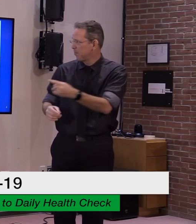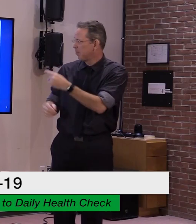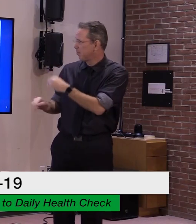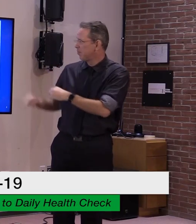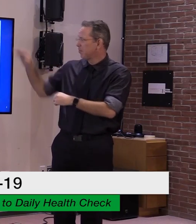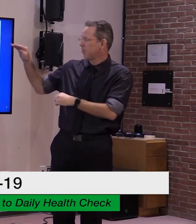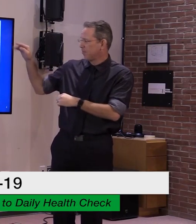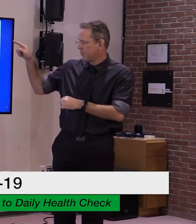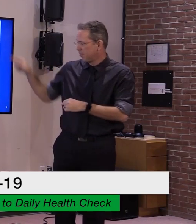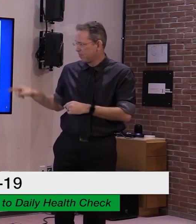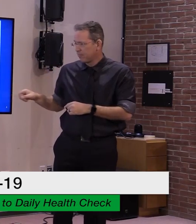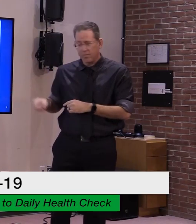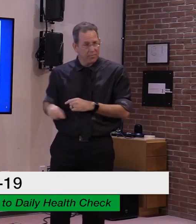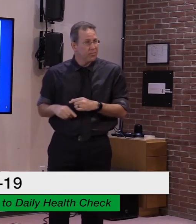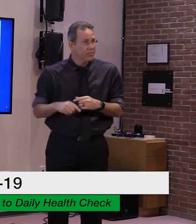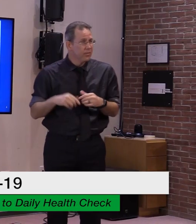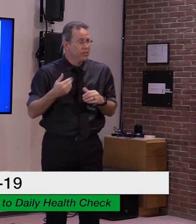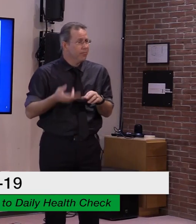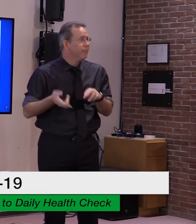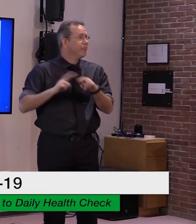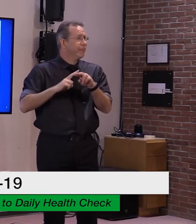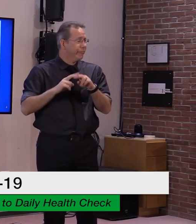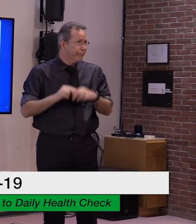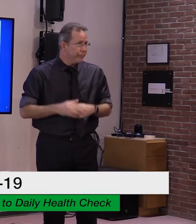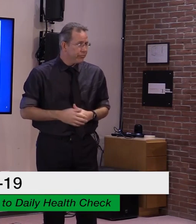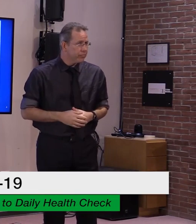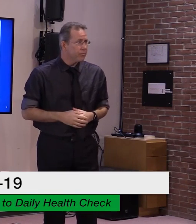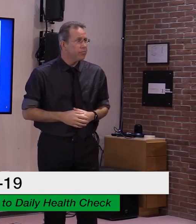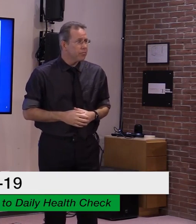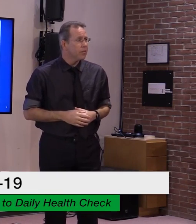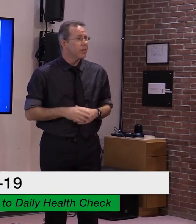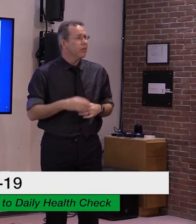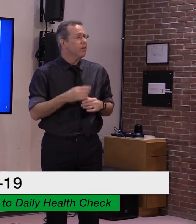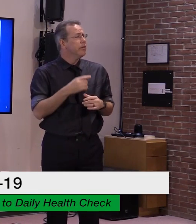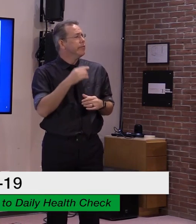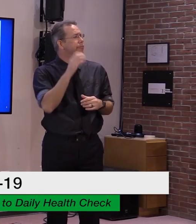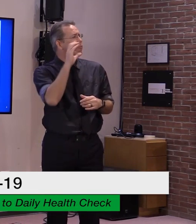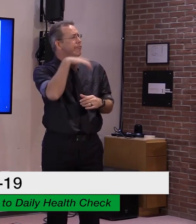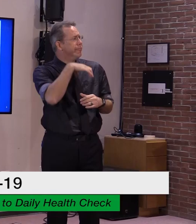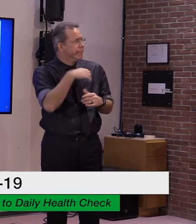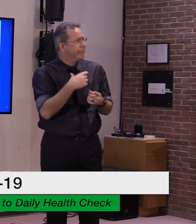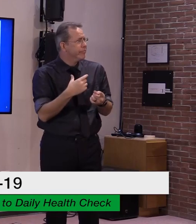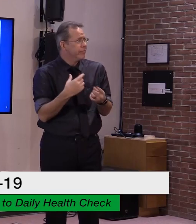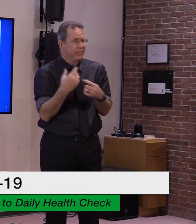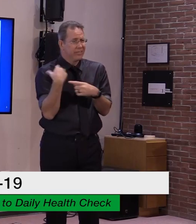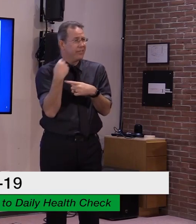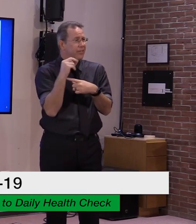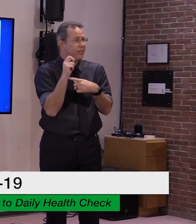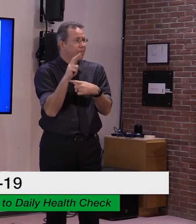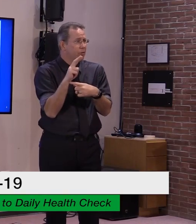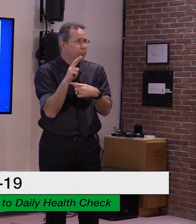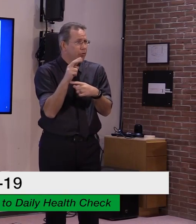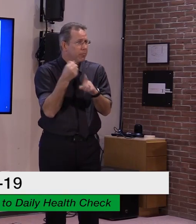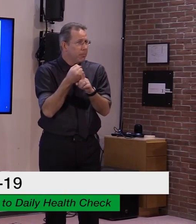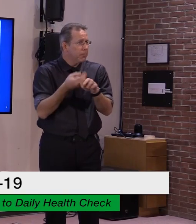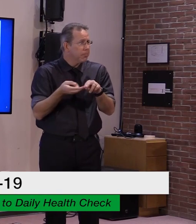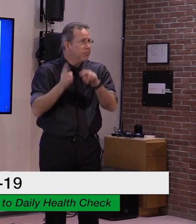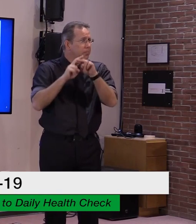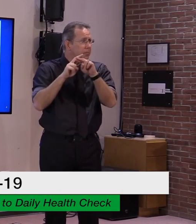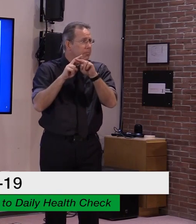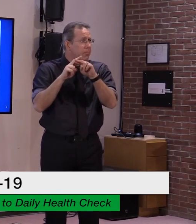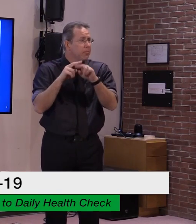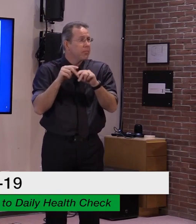cases from the pandemic 26 of them have been in the month of november on a nationwide